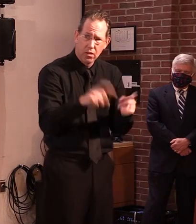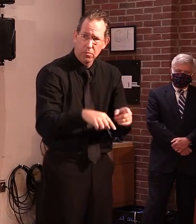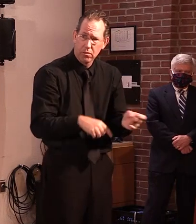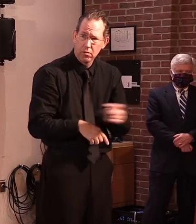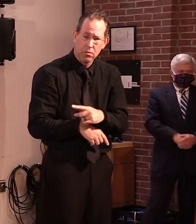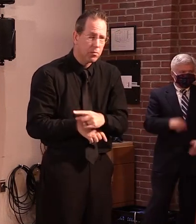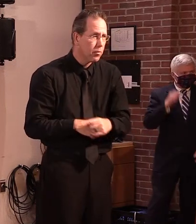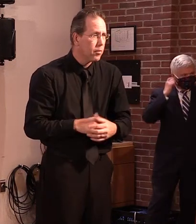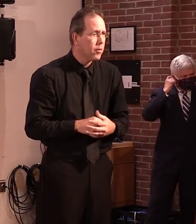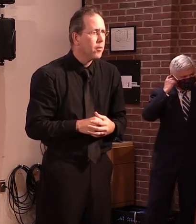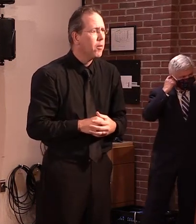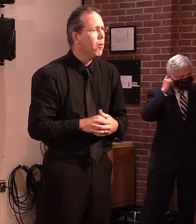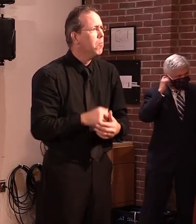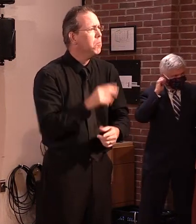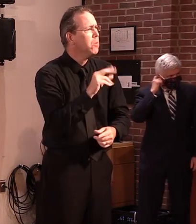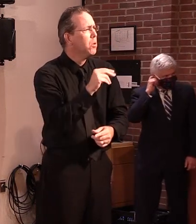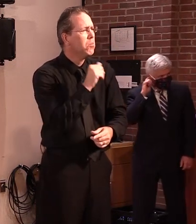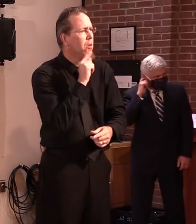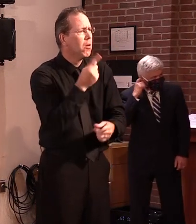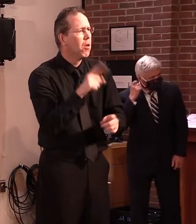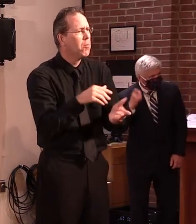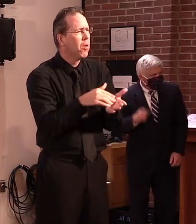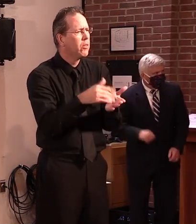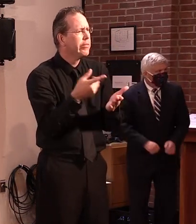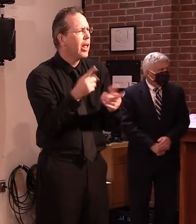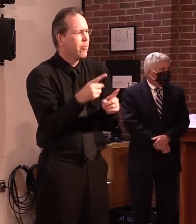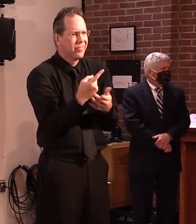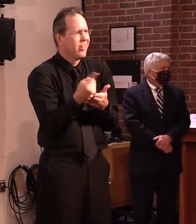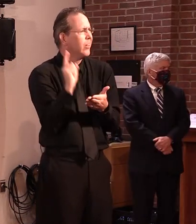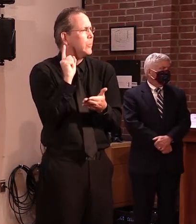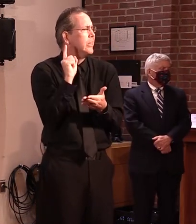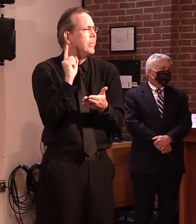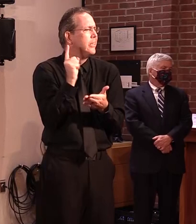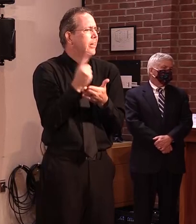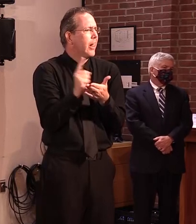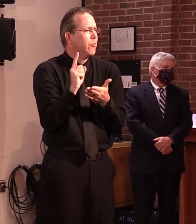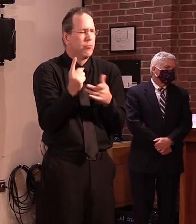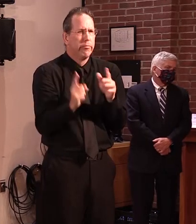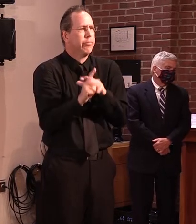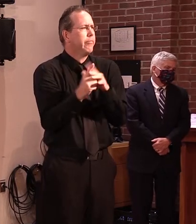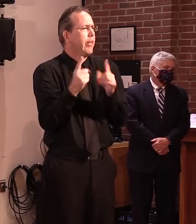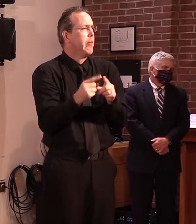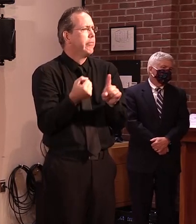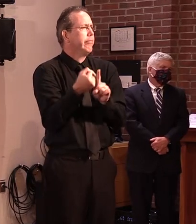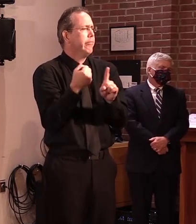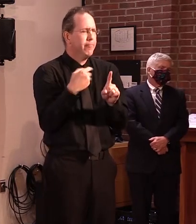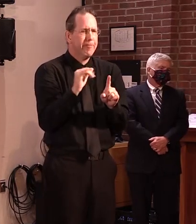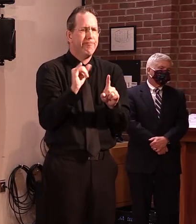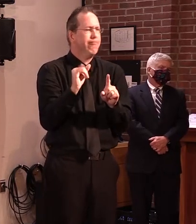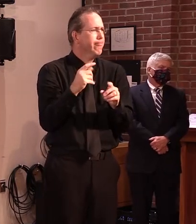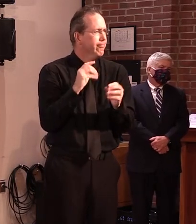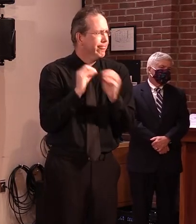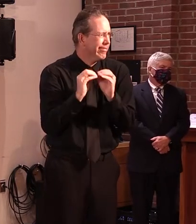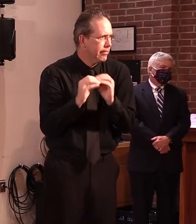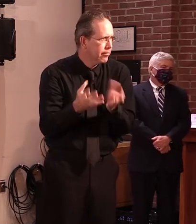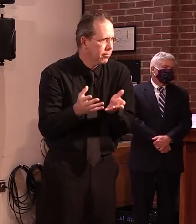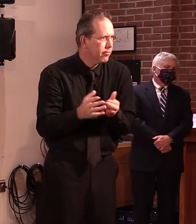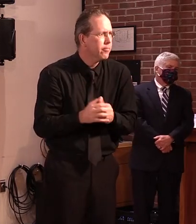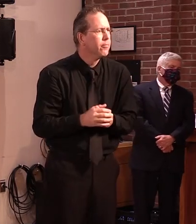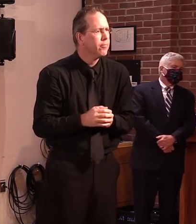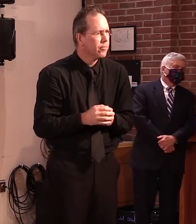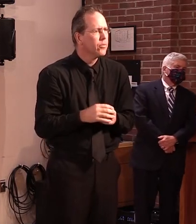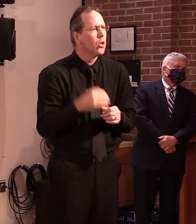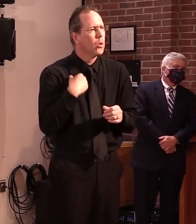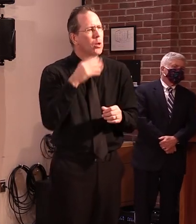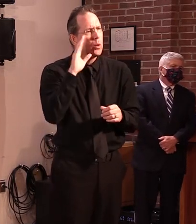one just last week, but that, to be honest, is the first one I've been made aware of. You know, we went into this knowing that there wasn't a